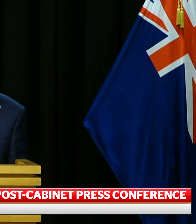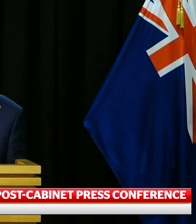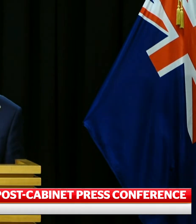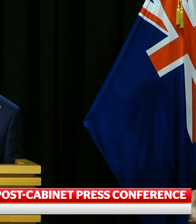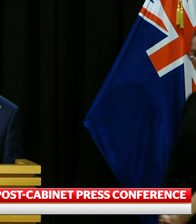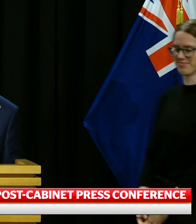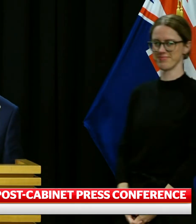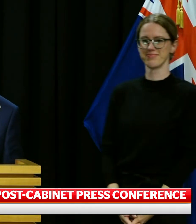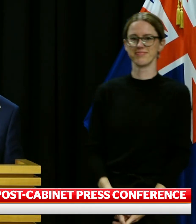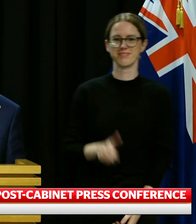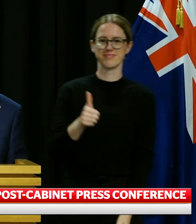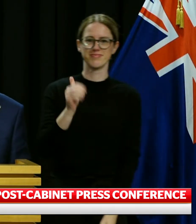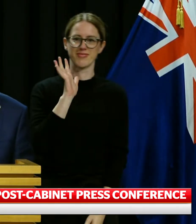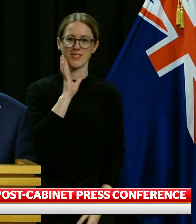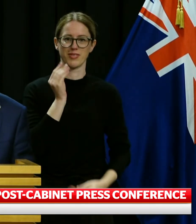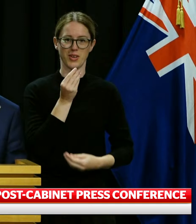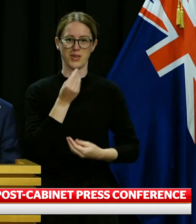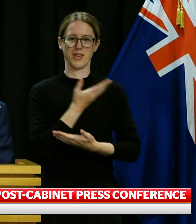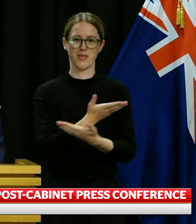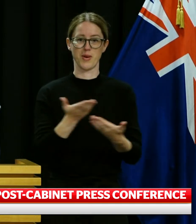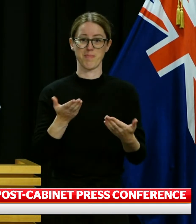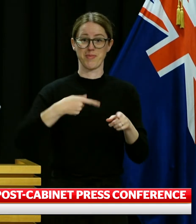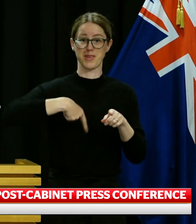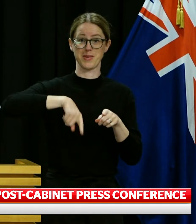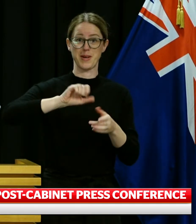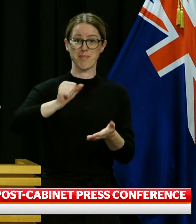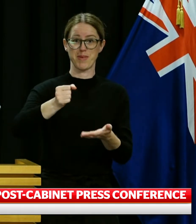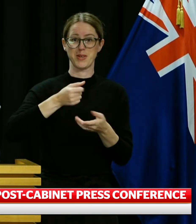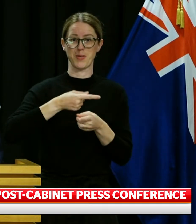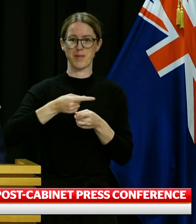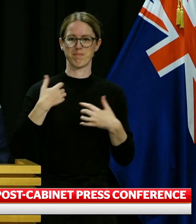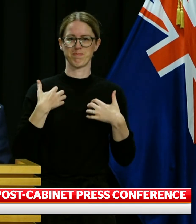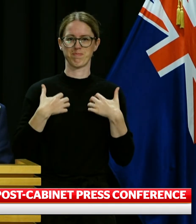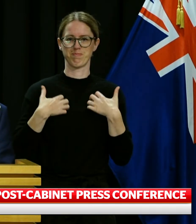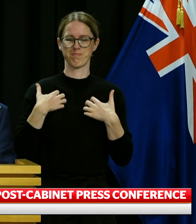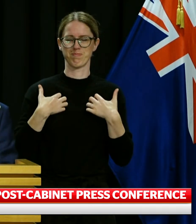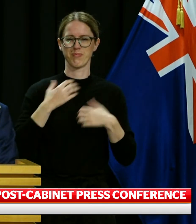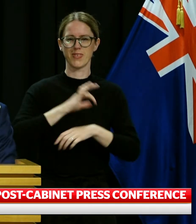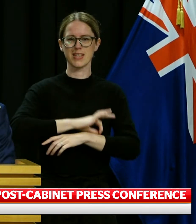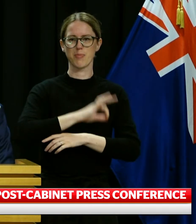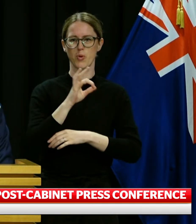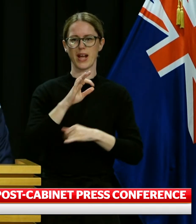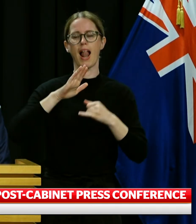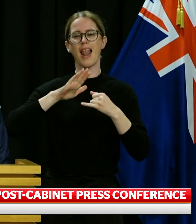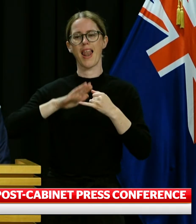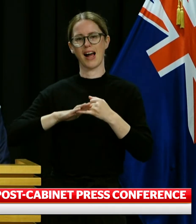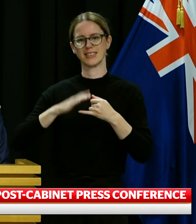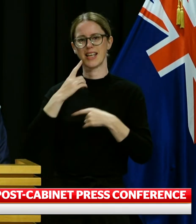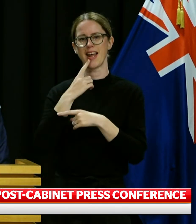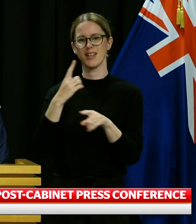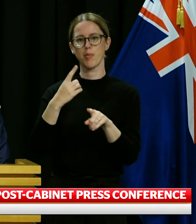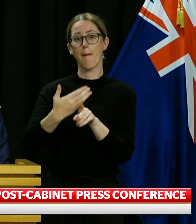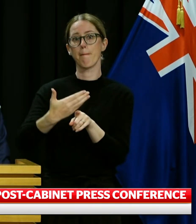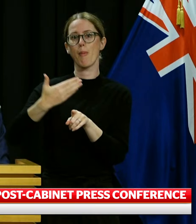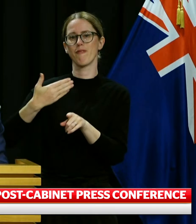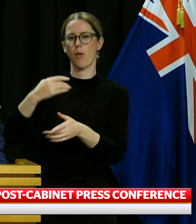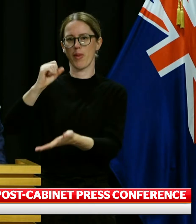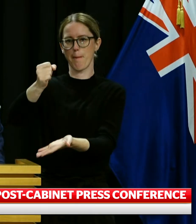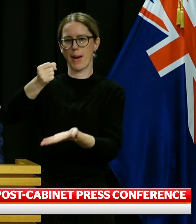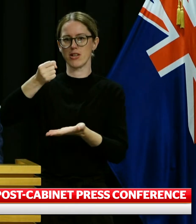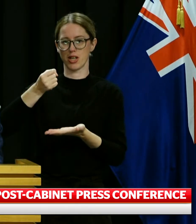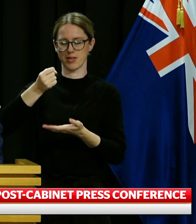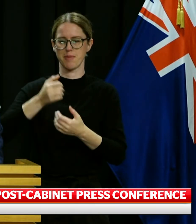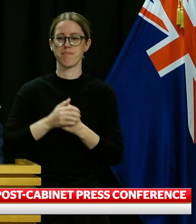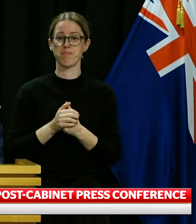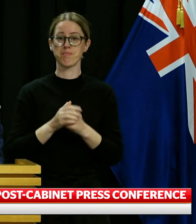Good afternoon, everybody. Welcome to Budget Week. This morning I made the last of this year's pre-budget announcements, and it